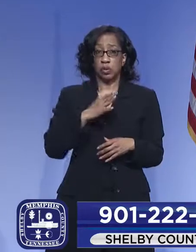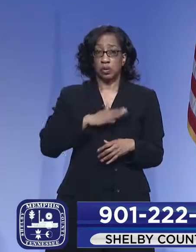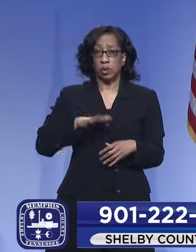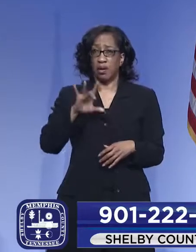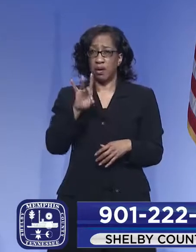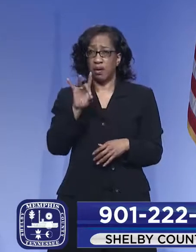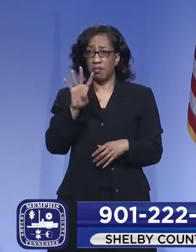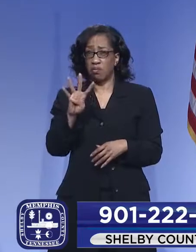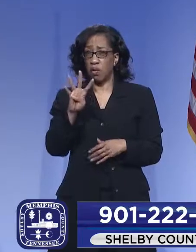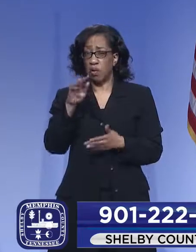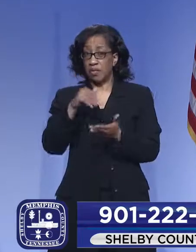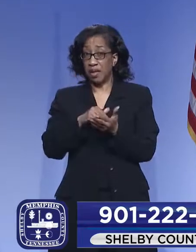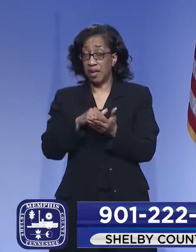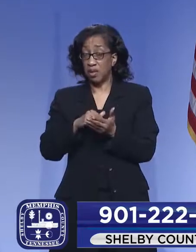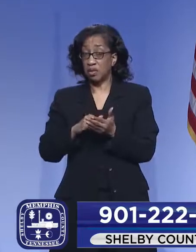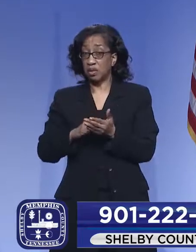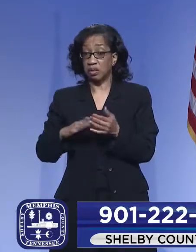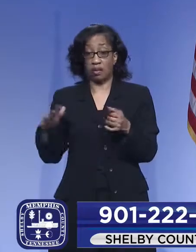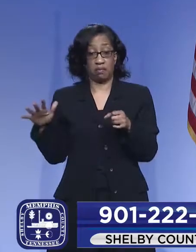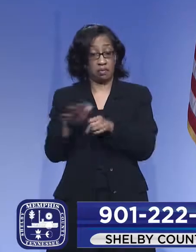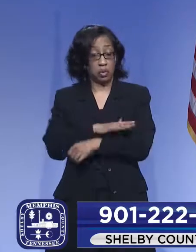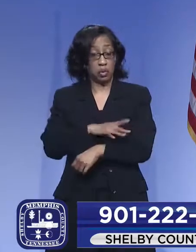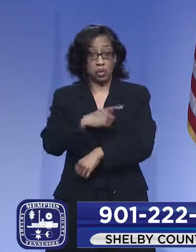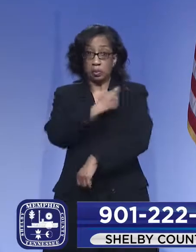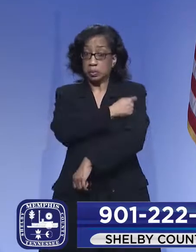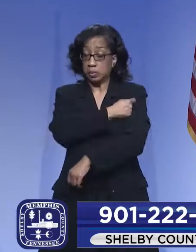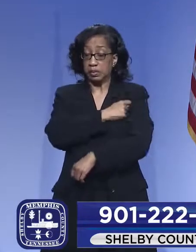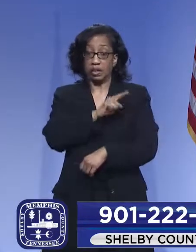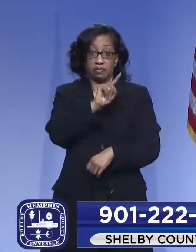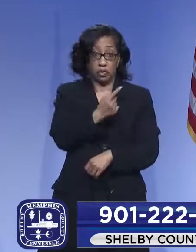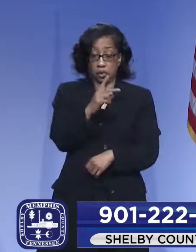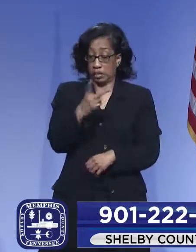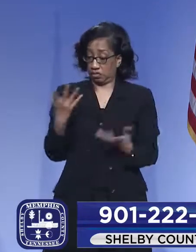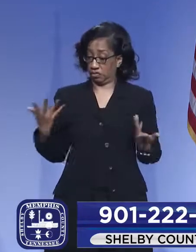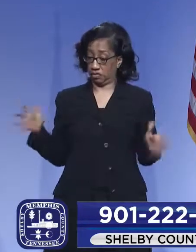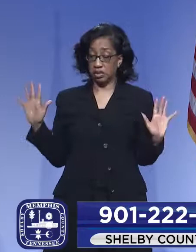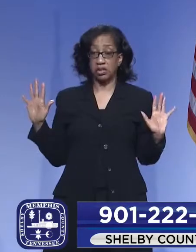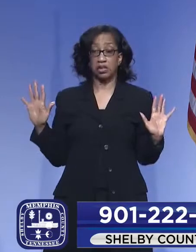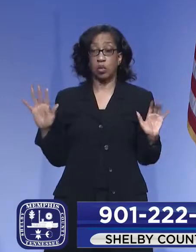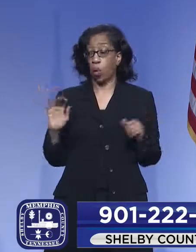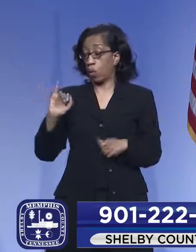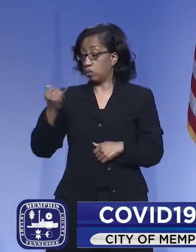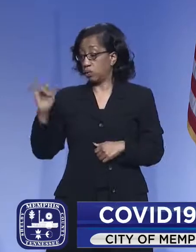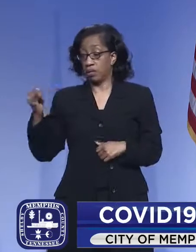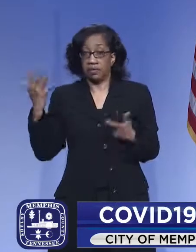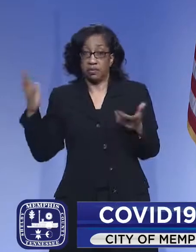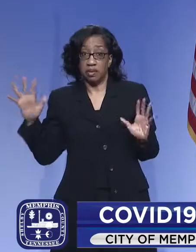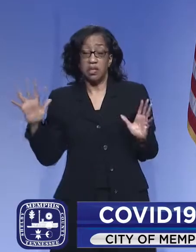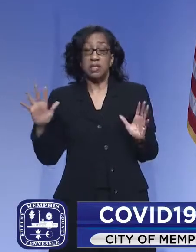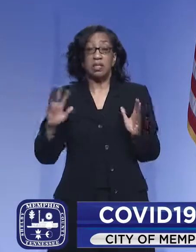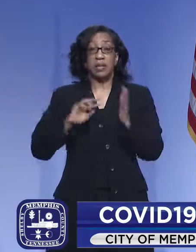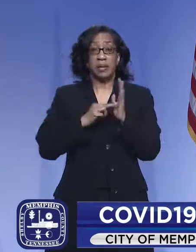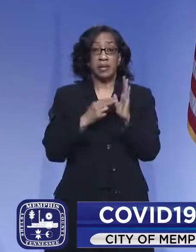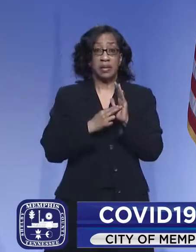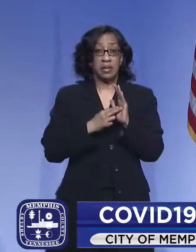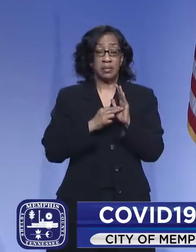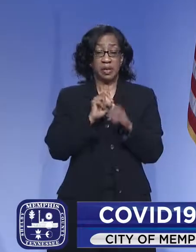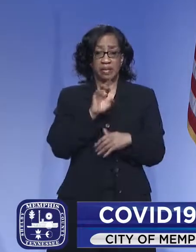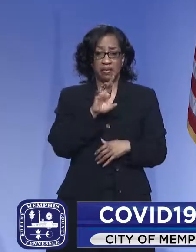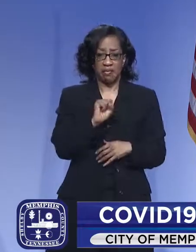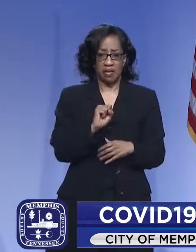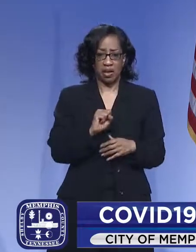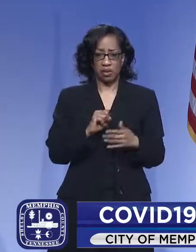plus people who have been fully vaccinated, all of that is going to make it harder for the virus to find a place